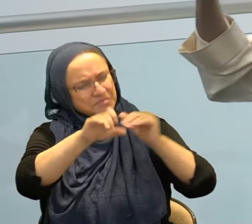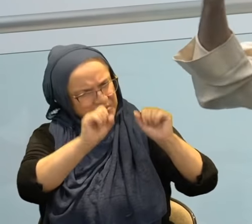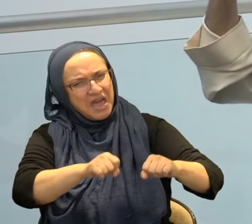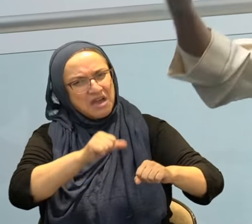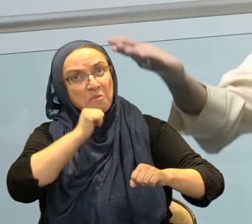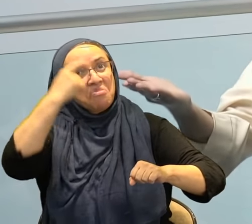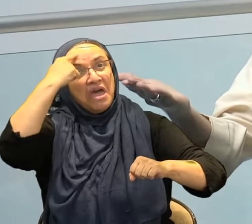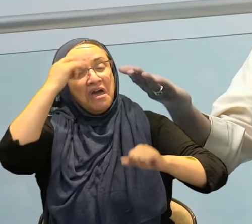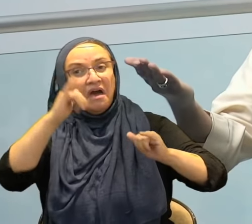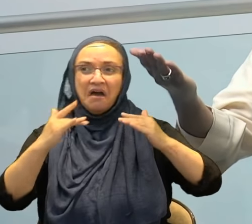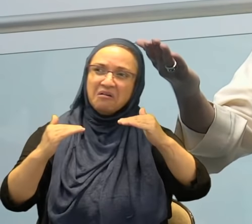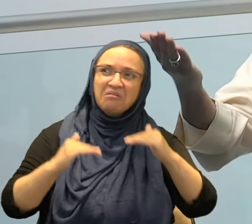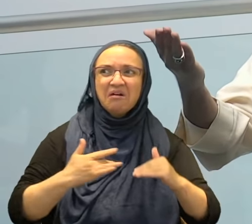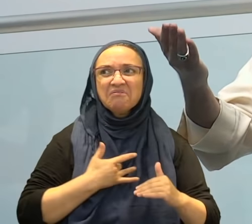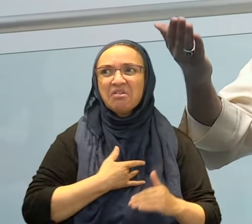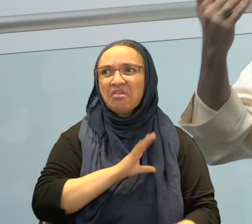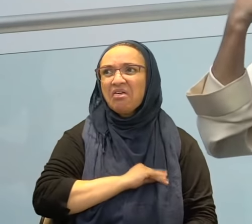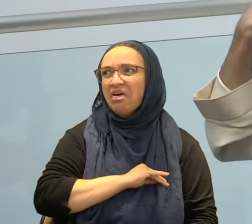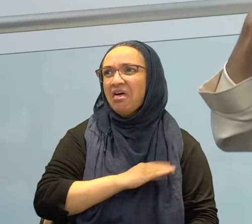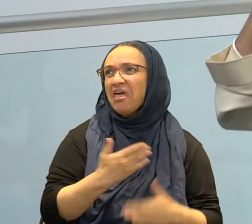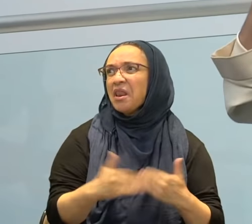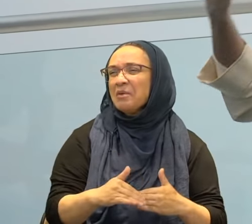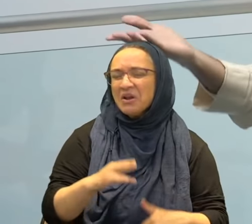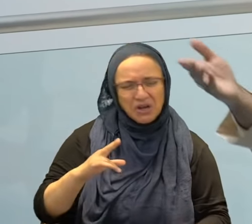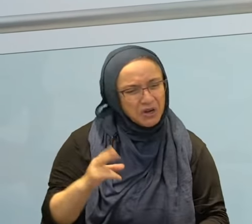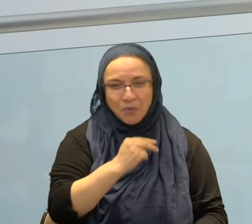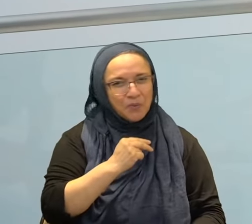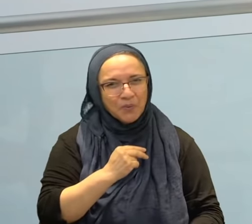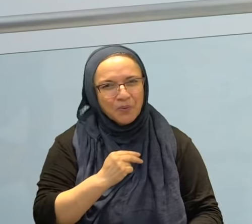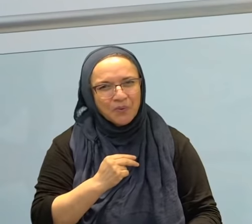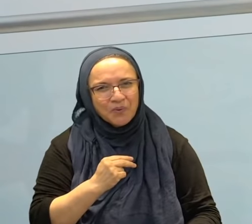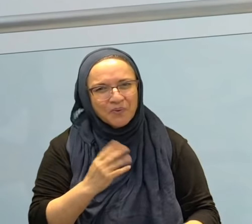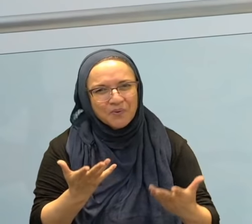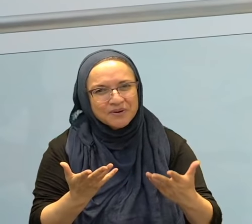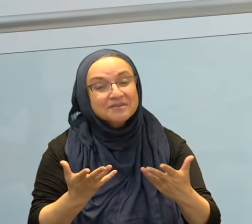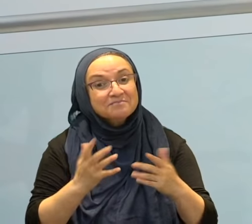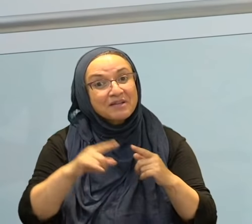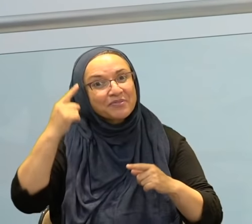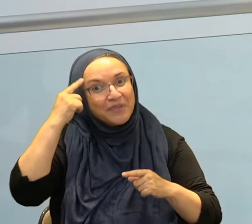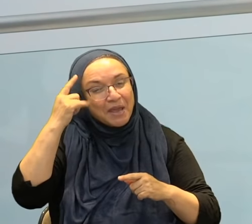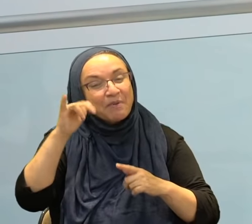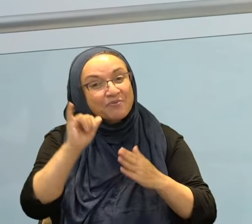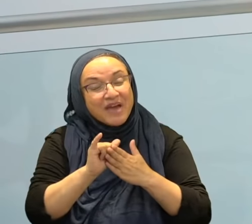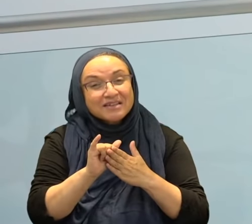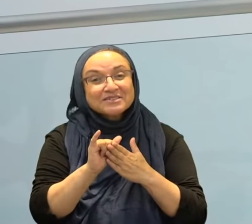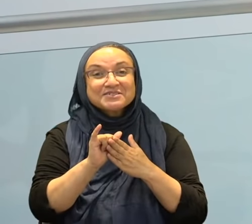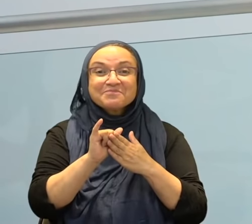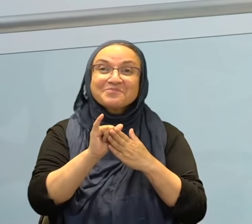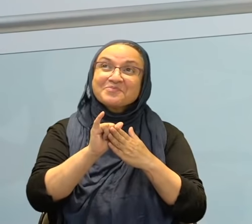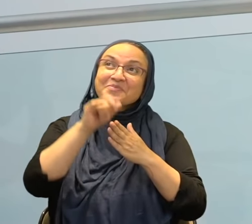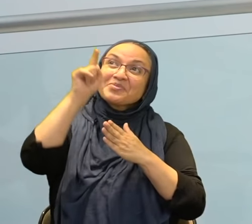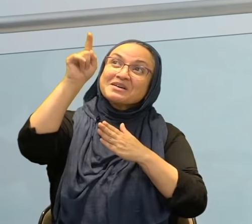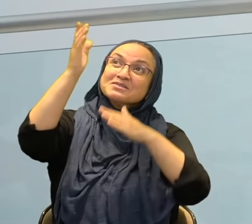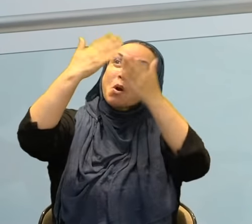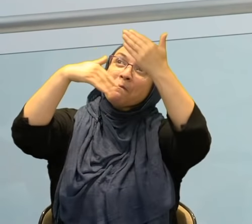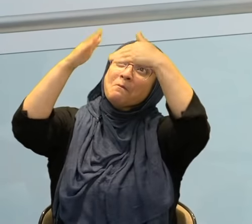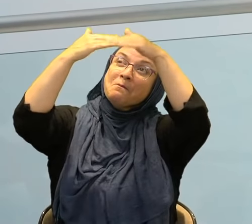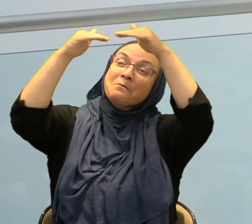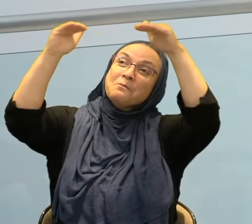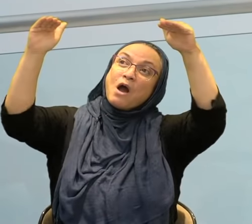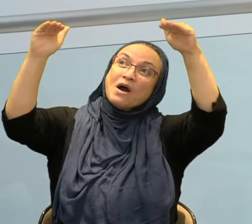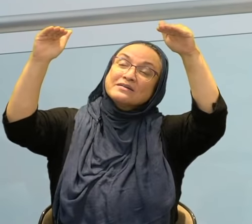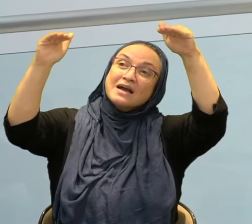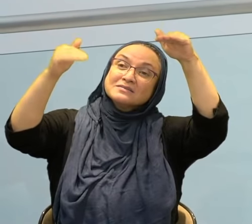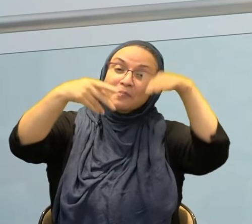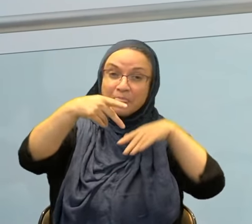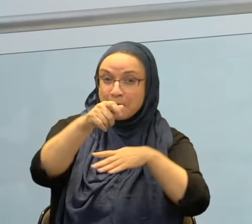potential of a higher place in paradise. The potential of a higher station with Allah subhana wa tala. And we're taught not to necessarily